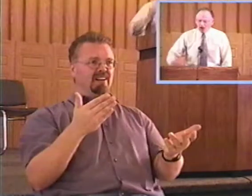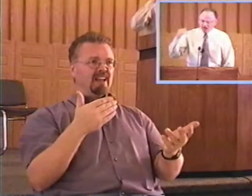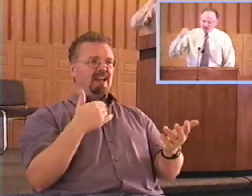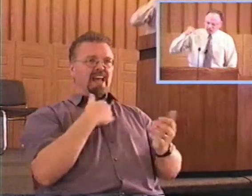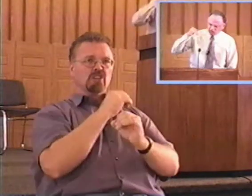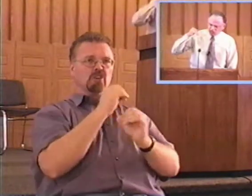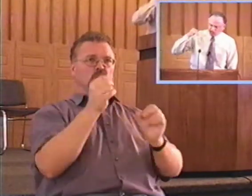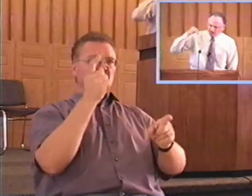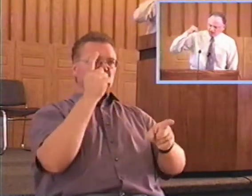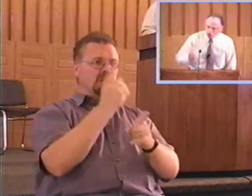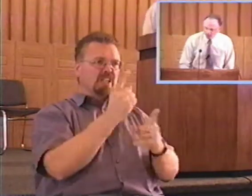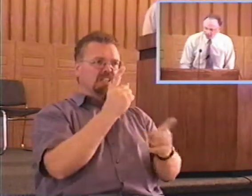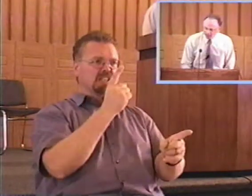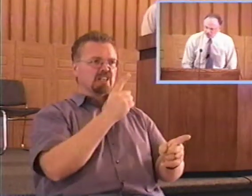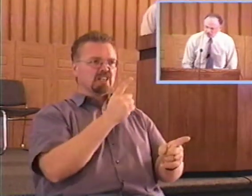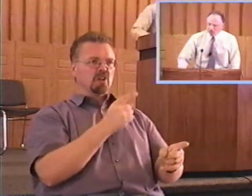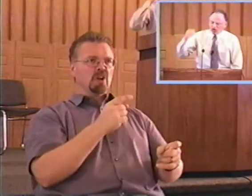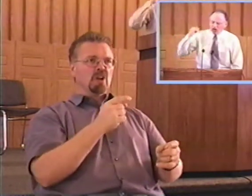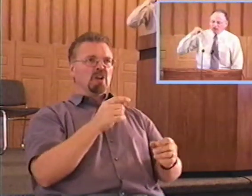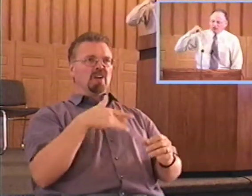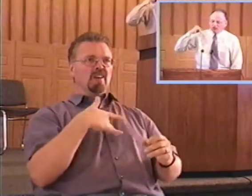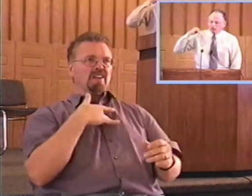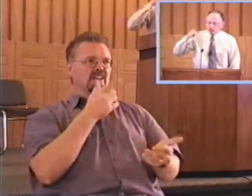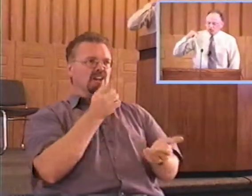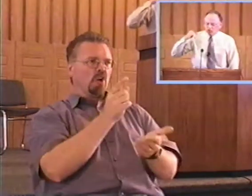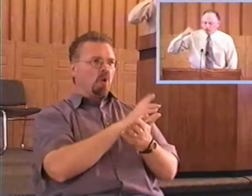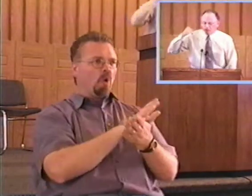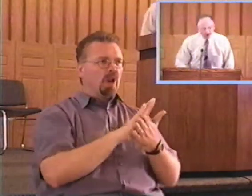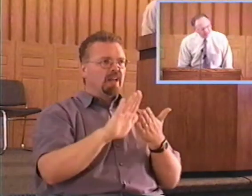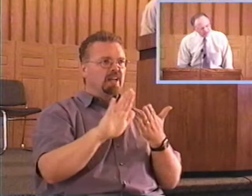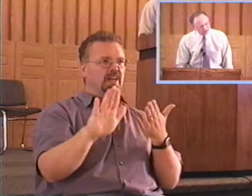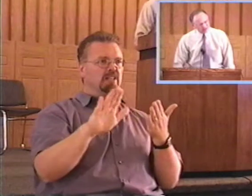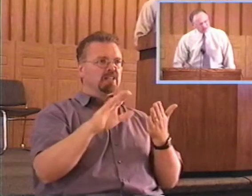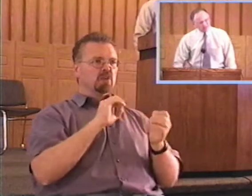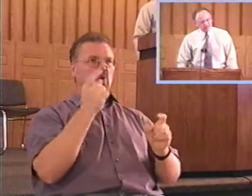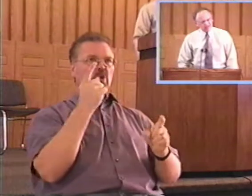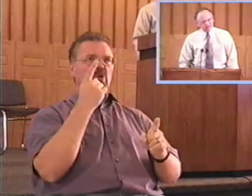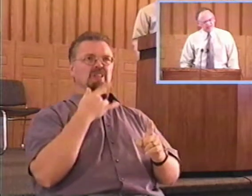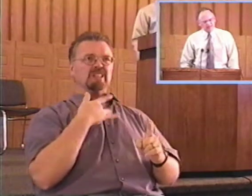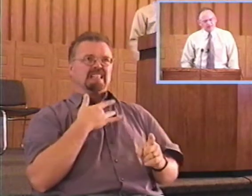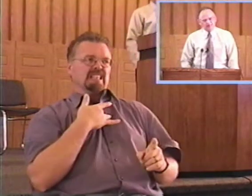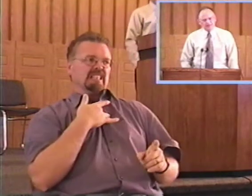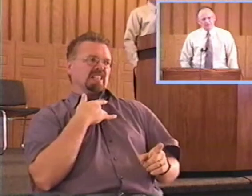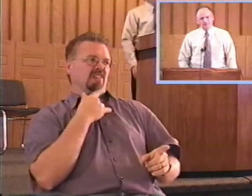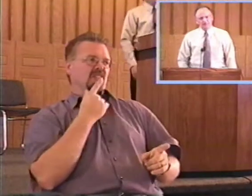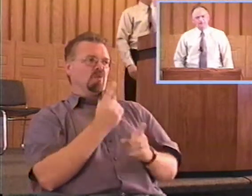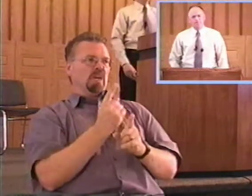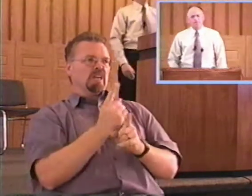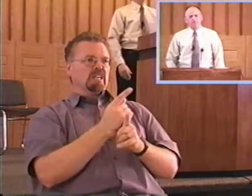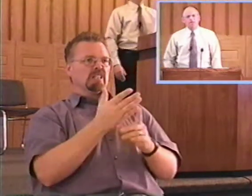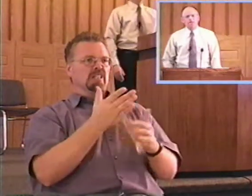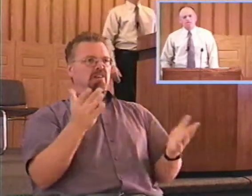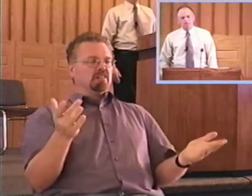justice? God has no sense of holiness? God has no sense of righteousness?